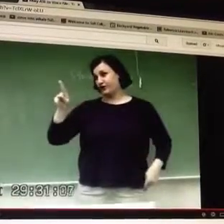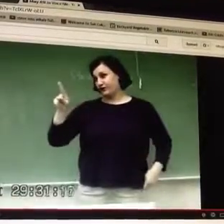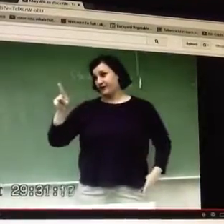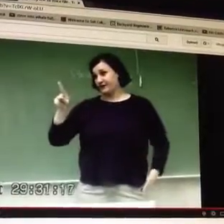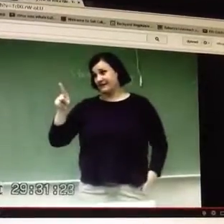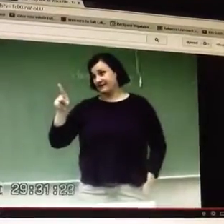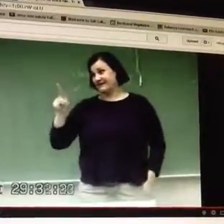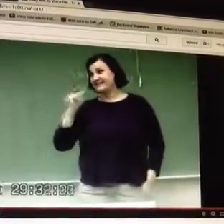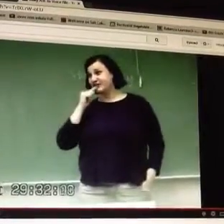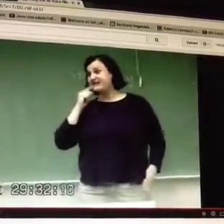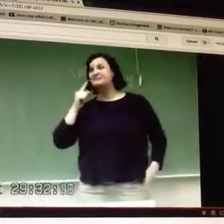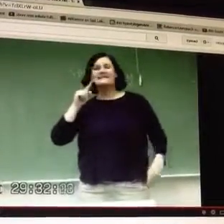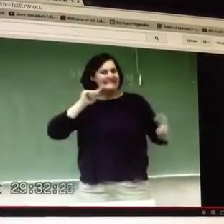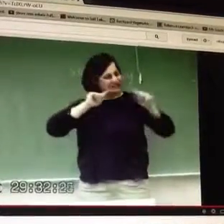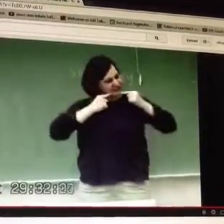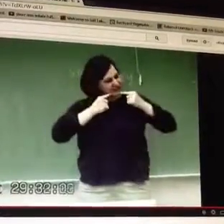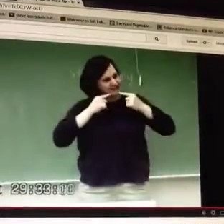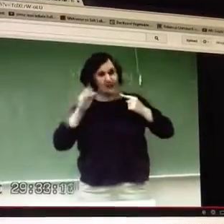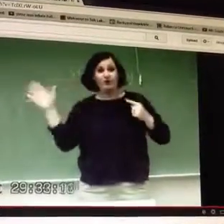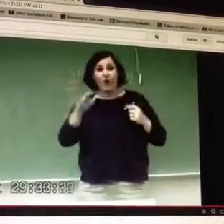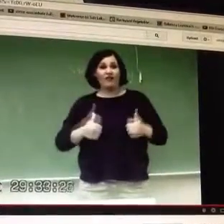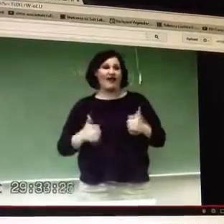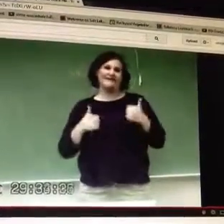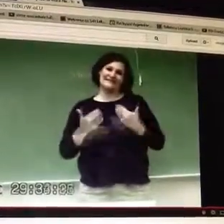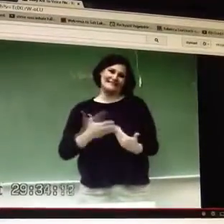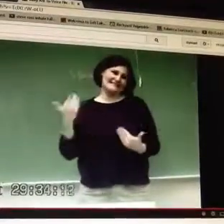So I encourage you to run. Don't walk, run,